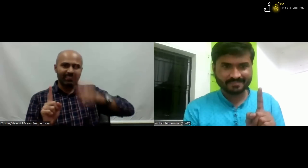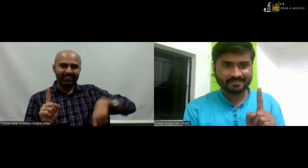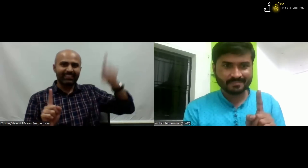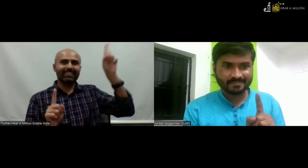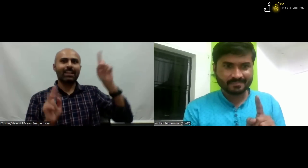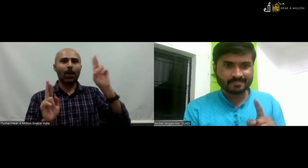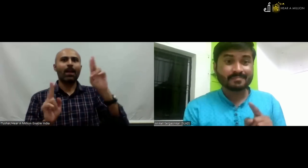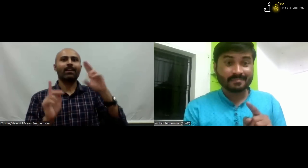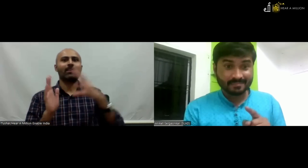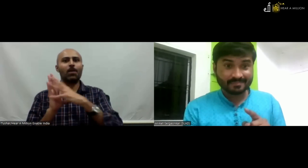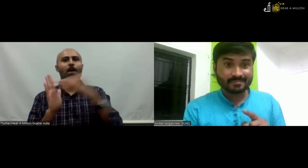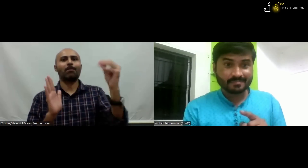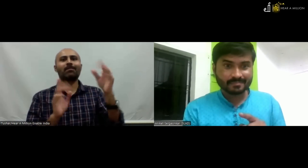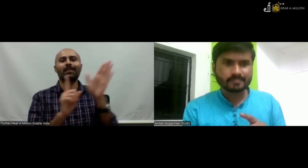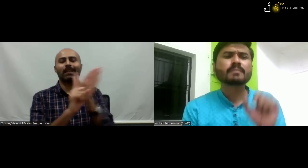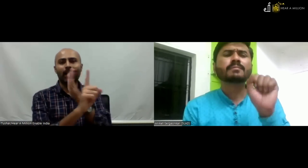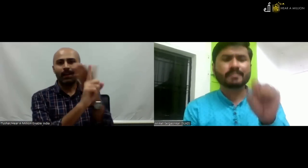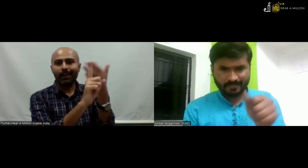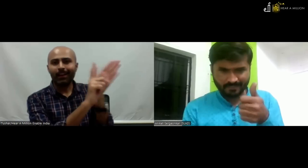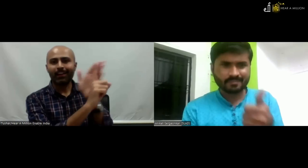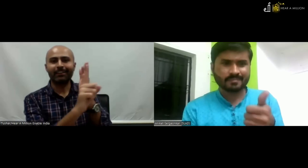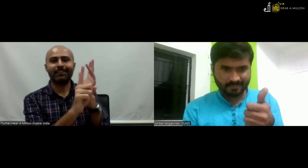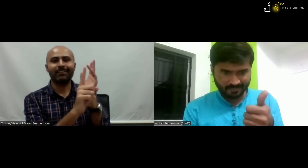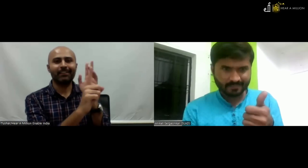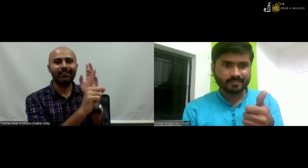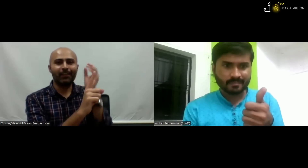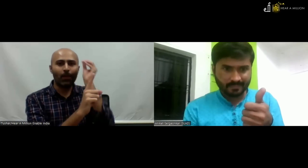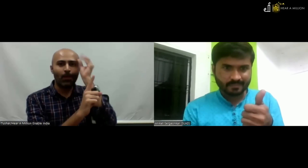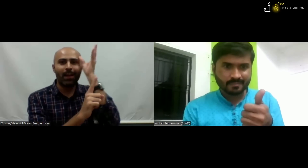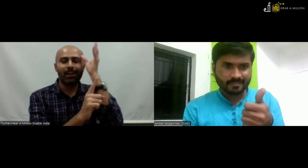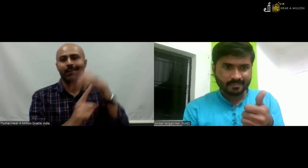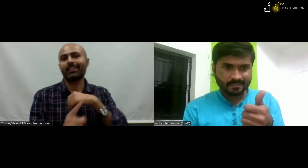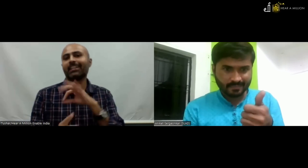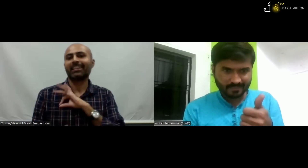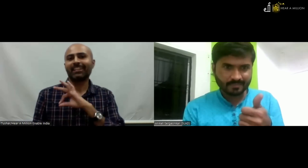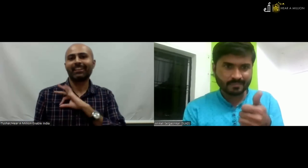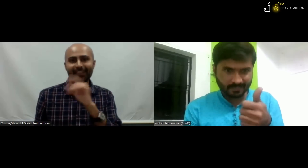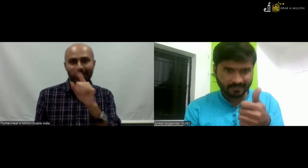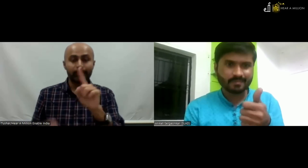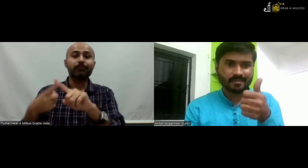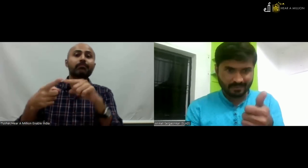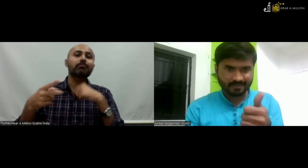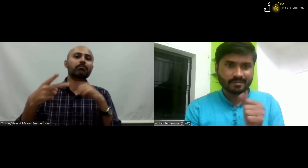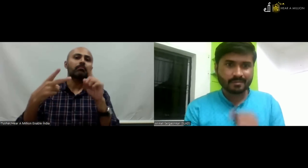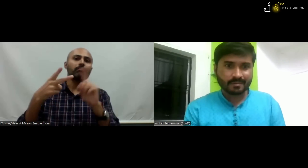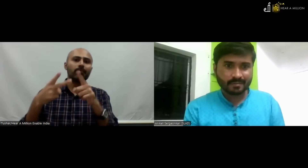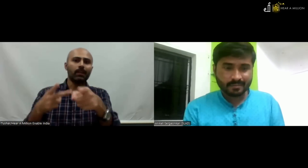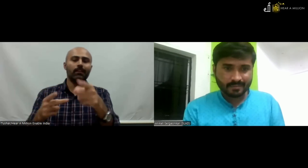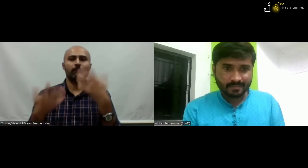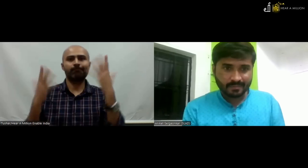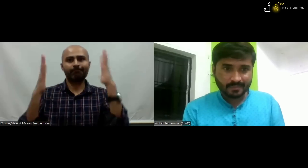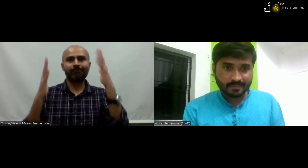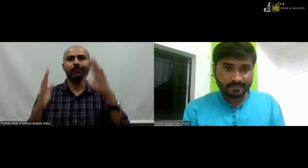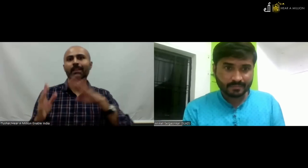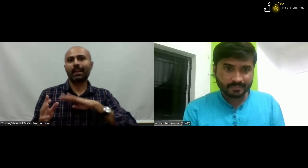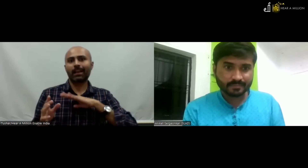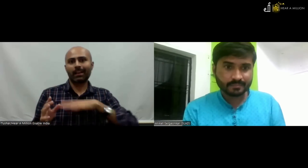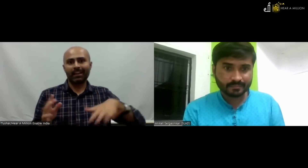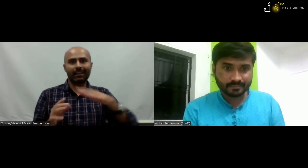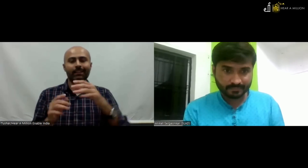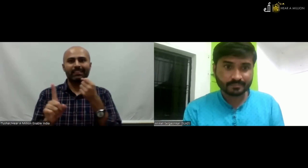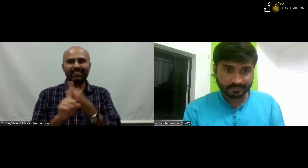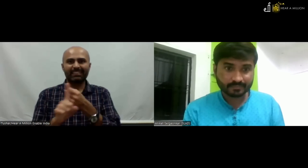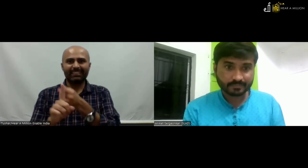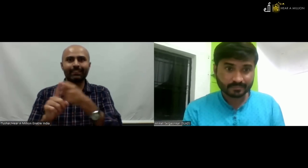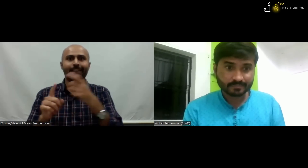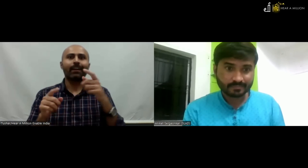a monthly salary to our driver. I hope in India and other states also, they can also follow this